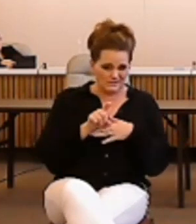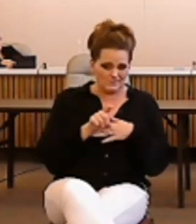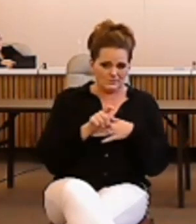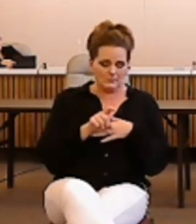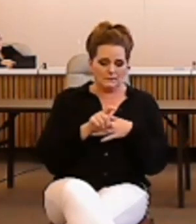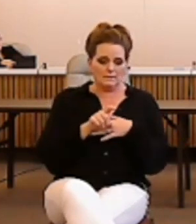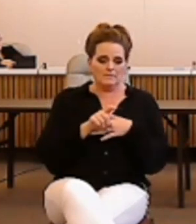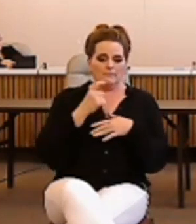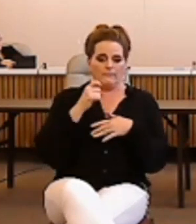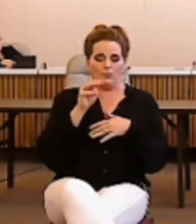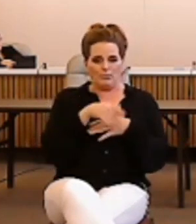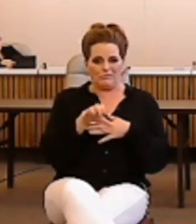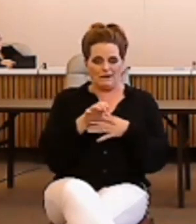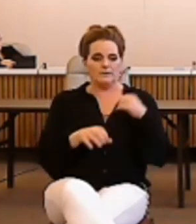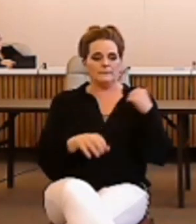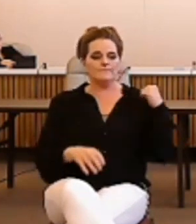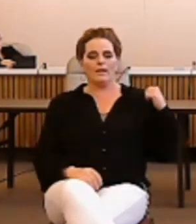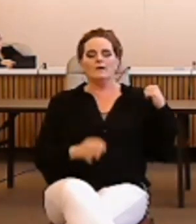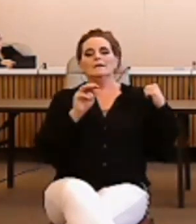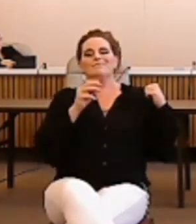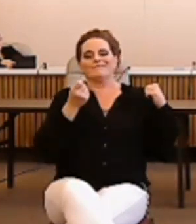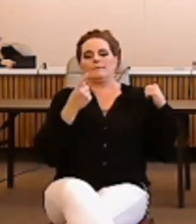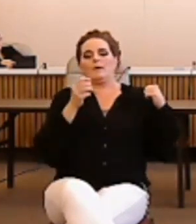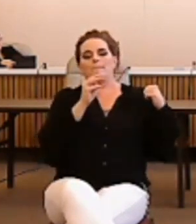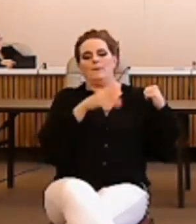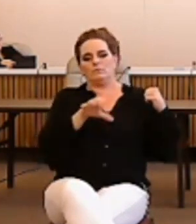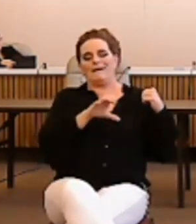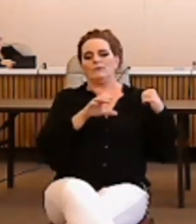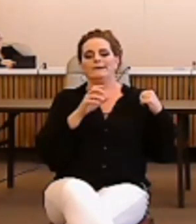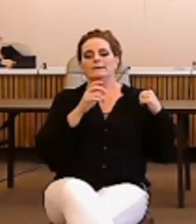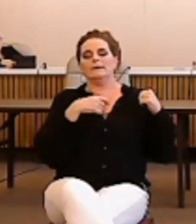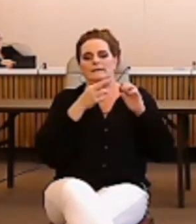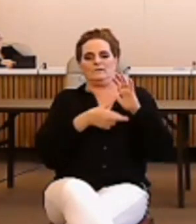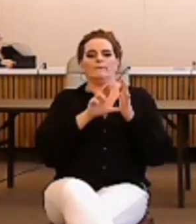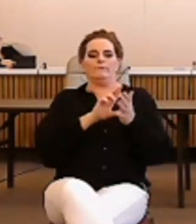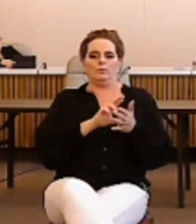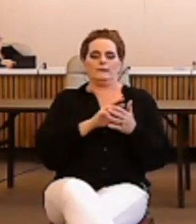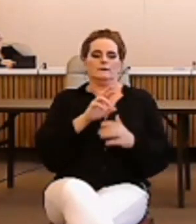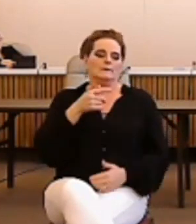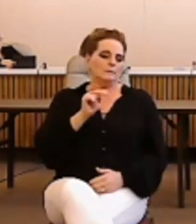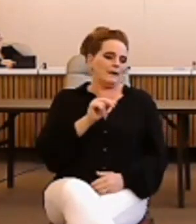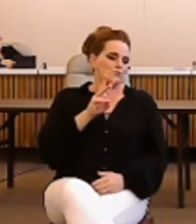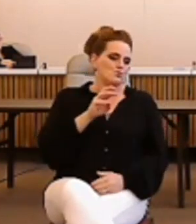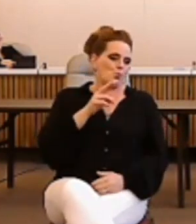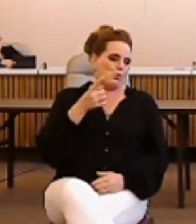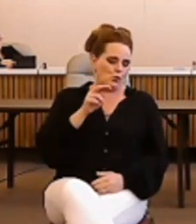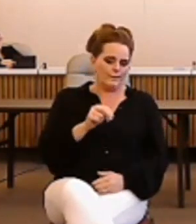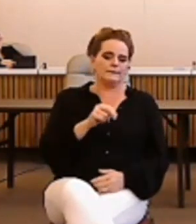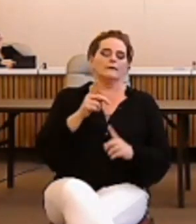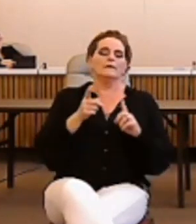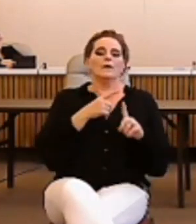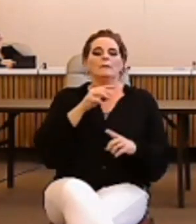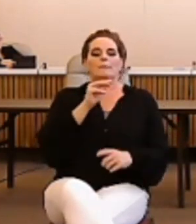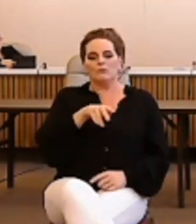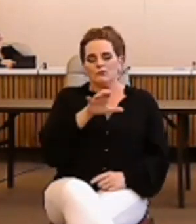Monroe County? So Monroe County is looking at it. Brent Penwarden from the Monroe County DOT was out at